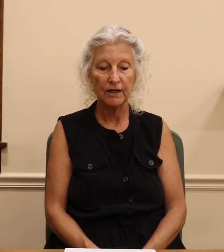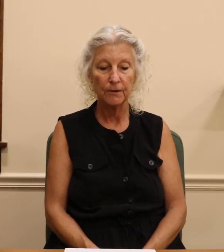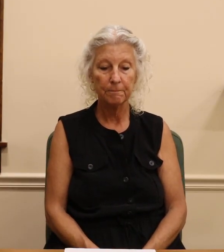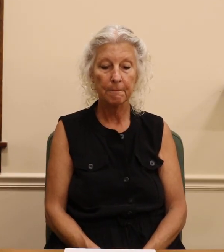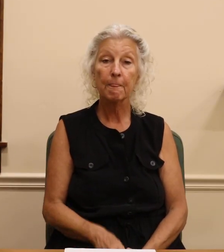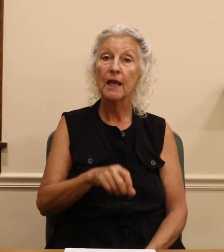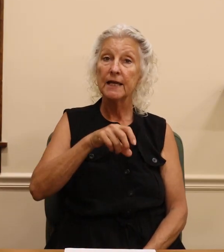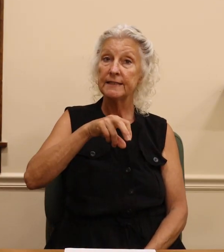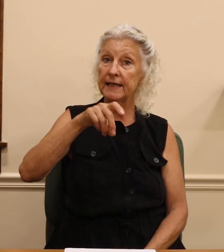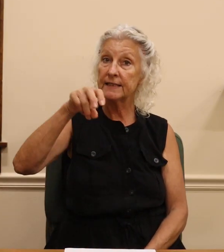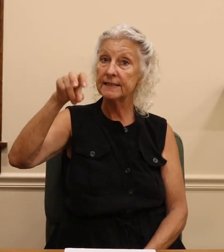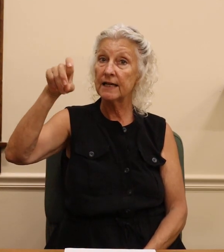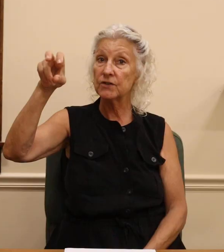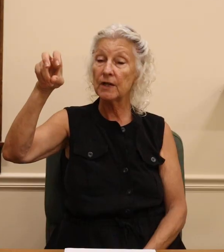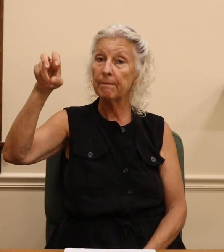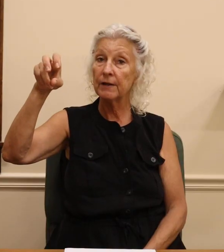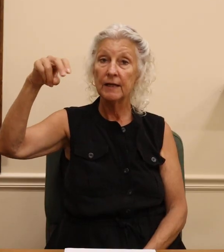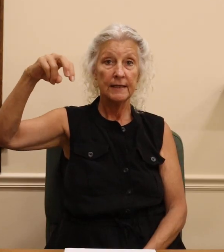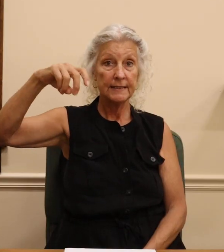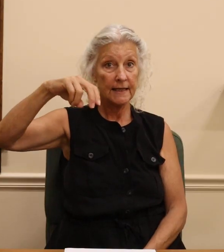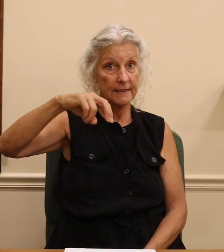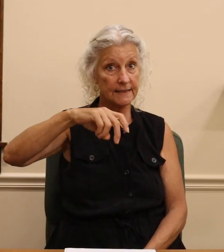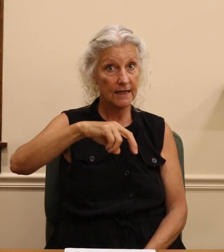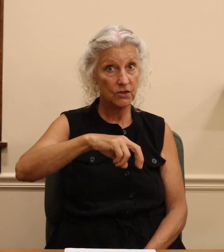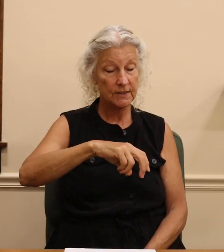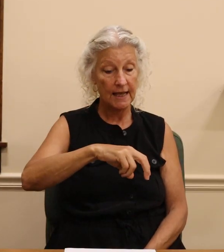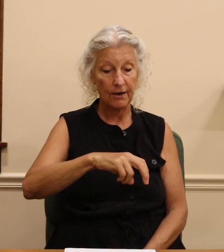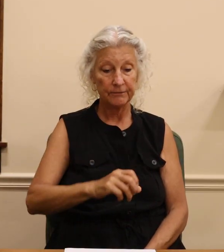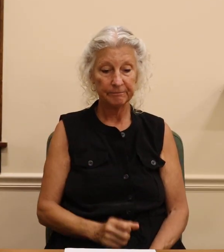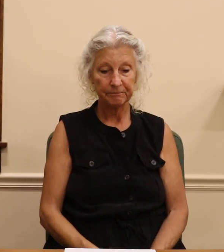elevator. Take the stairs up. Take the stairs down.